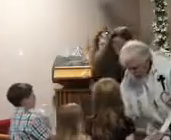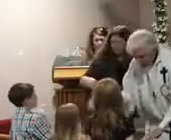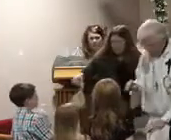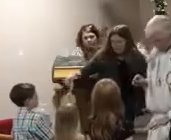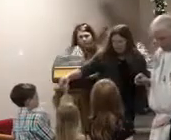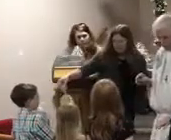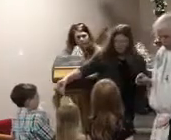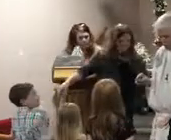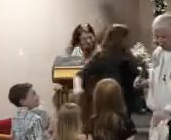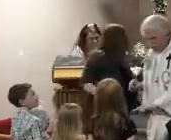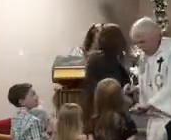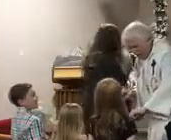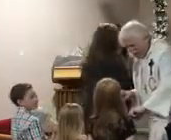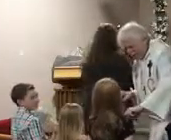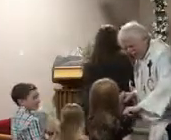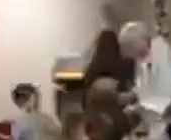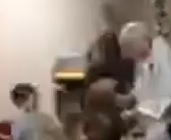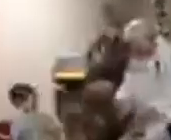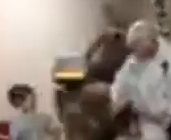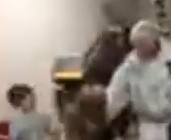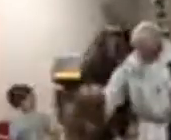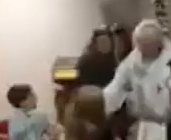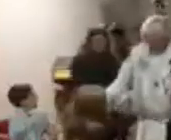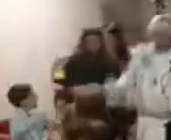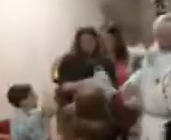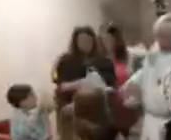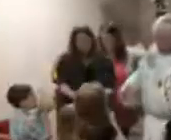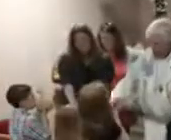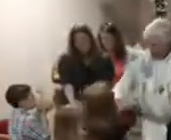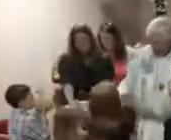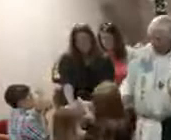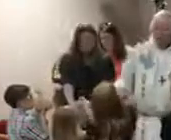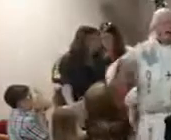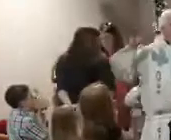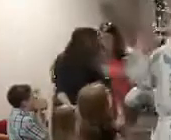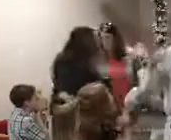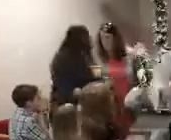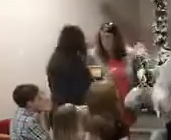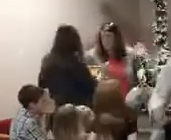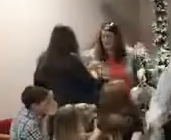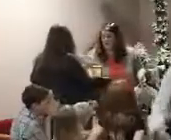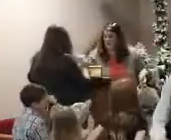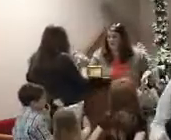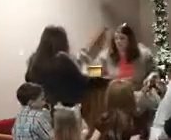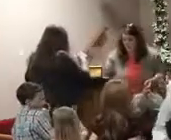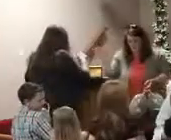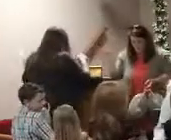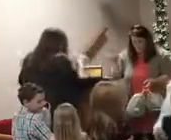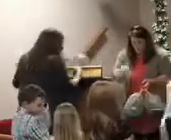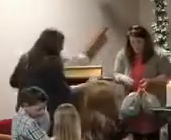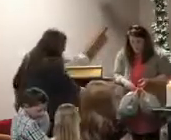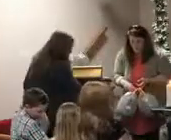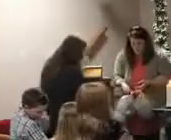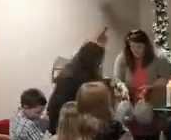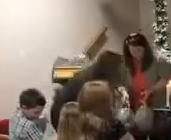is risen. There should be an indeed button somewhere. He is risen. Indeed. There's that. I knew I'd find that